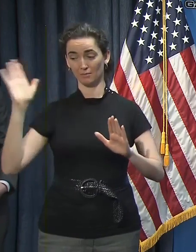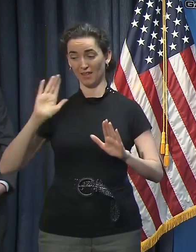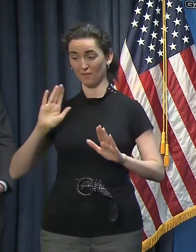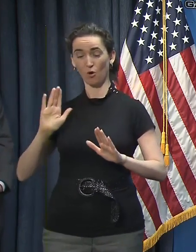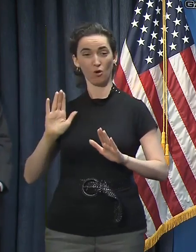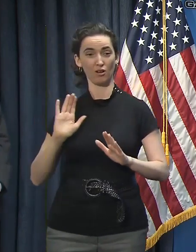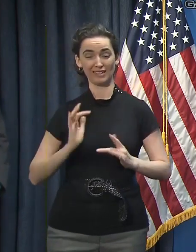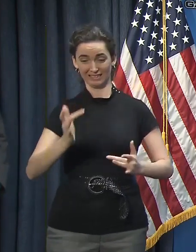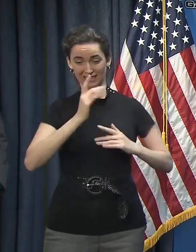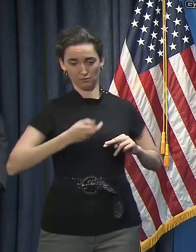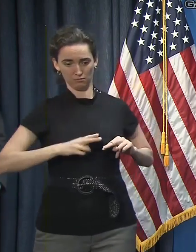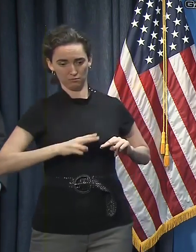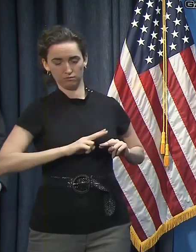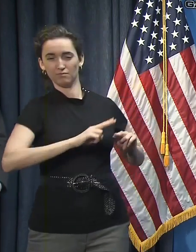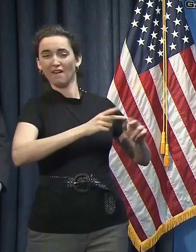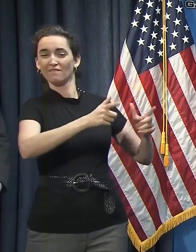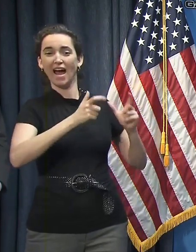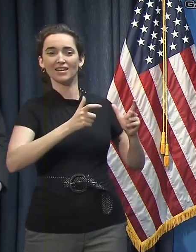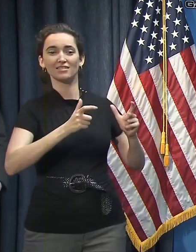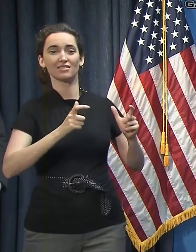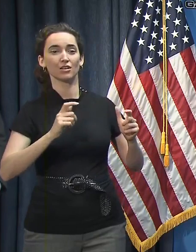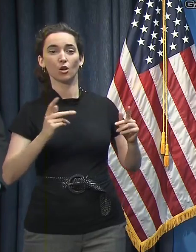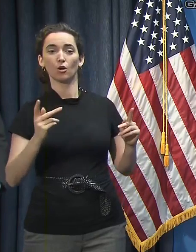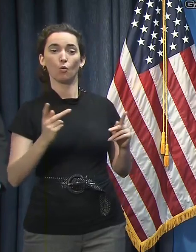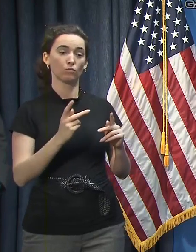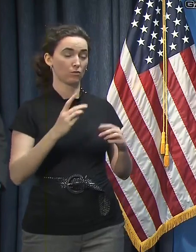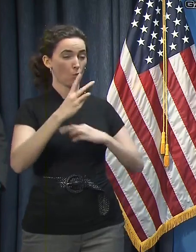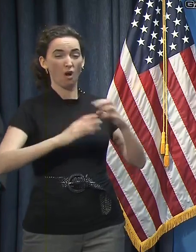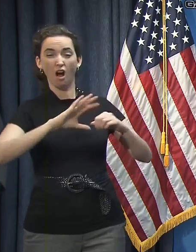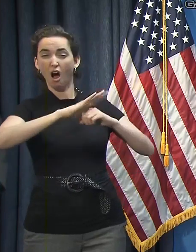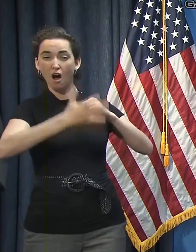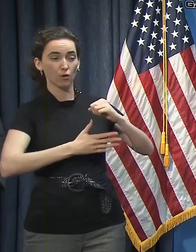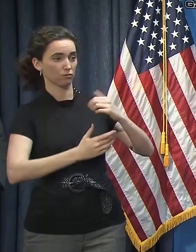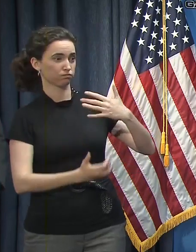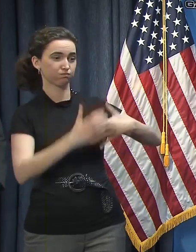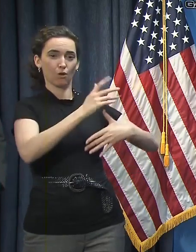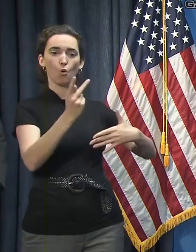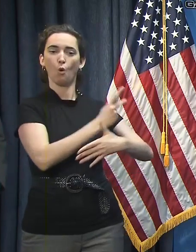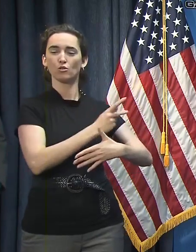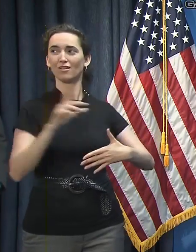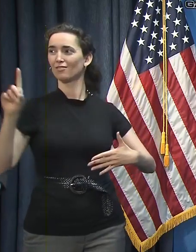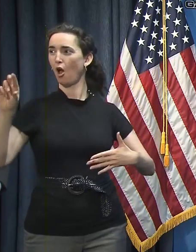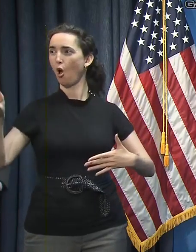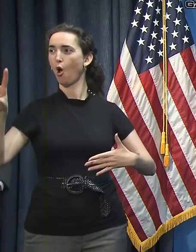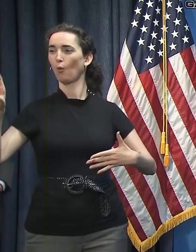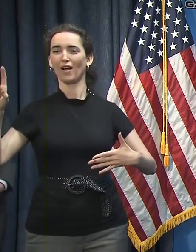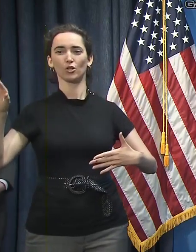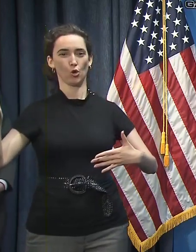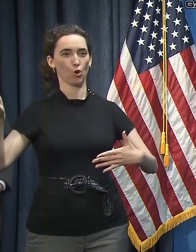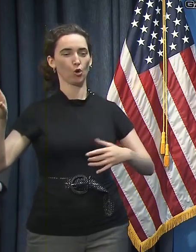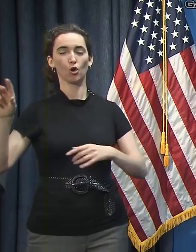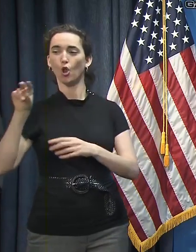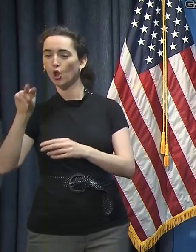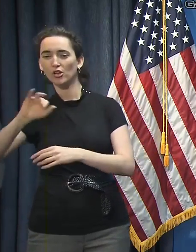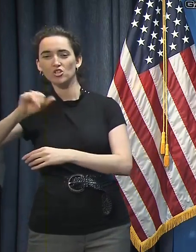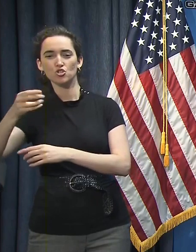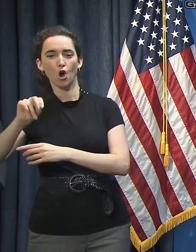fastest case growth in the country and really in the world, according to Dr. Wagner, using the Johns Hopkins